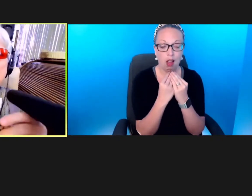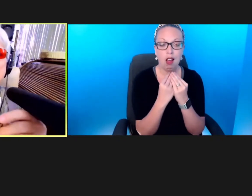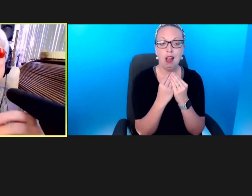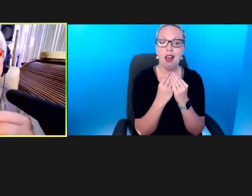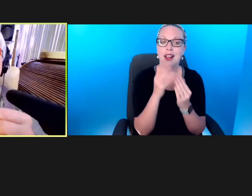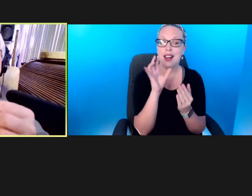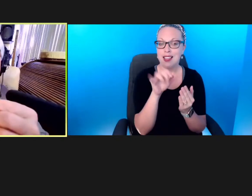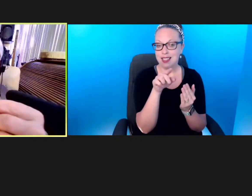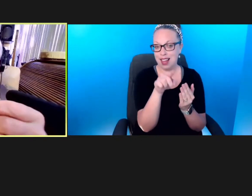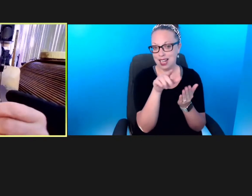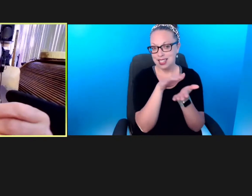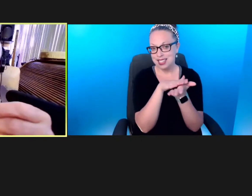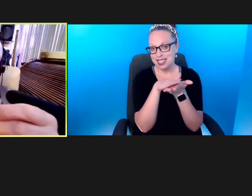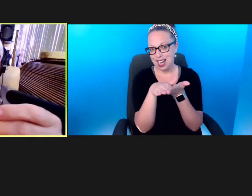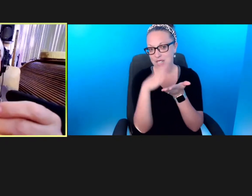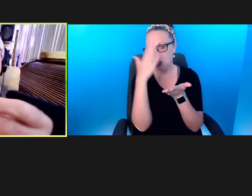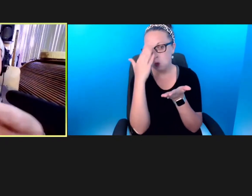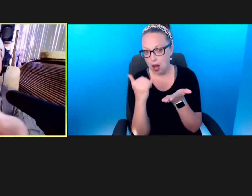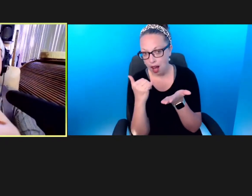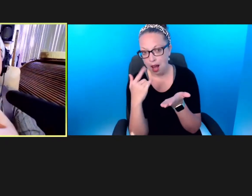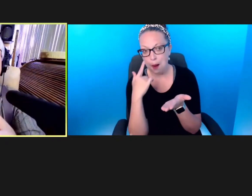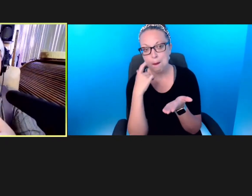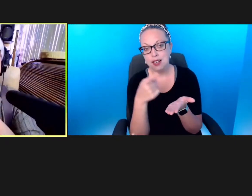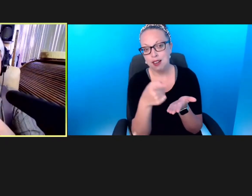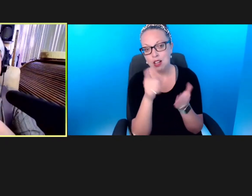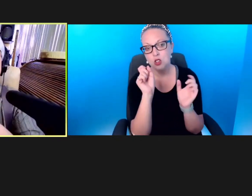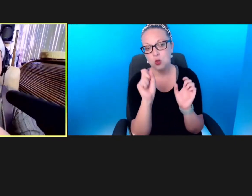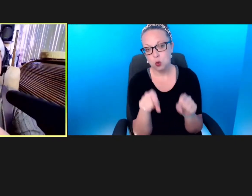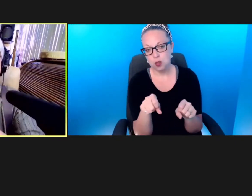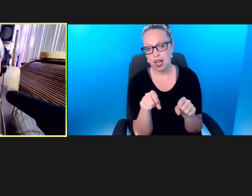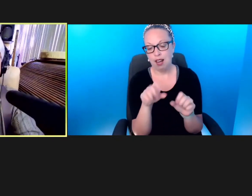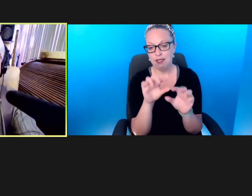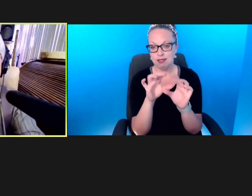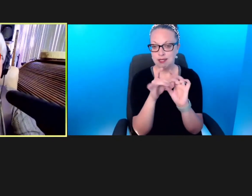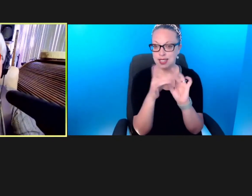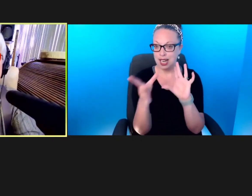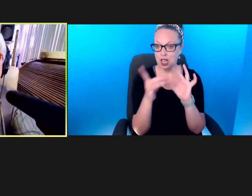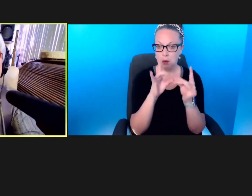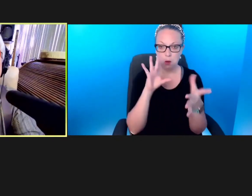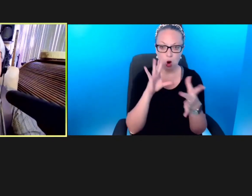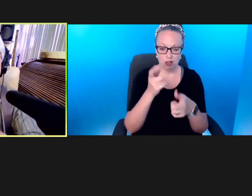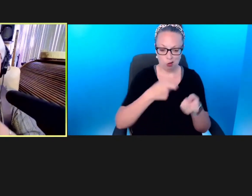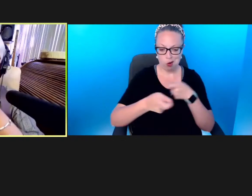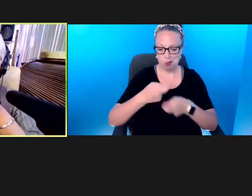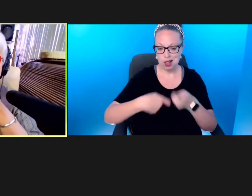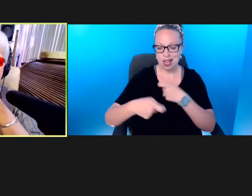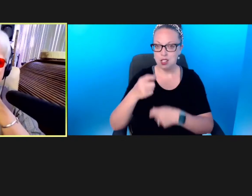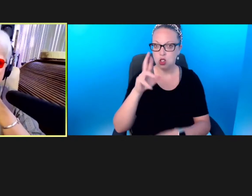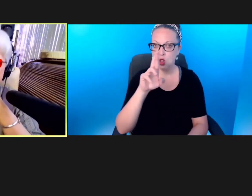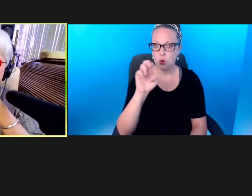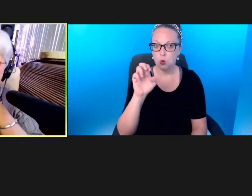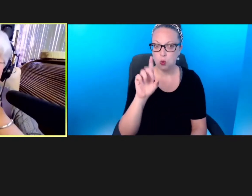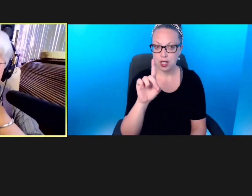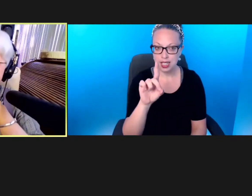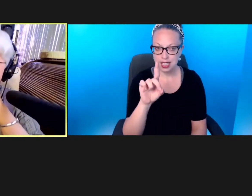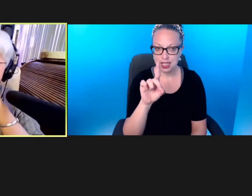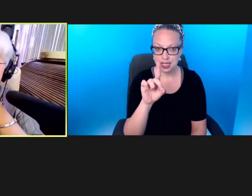Oscar harmonica is that you can take it apart and replace the reed bed.